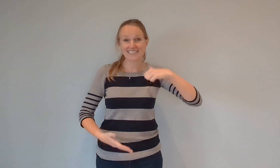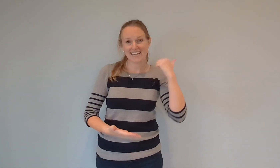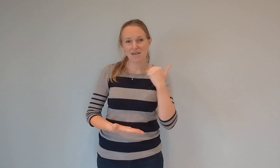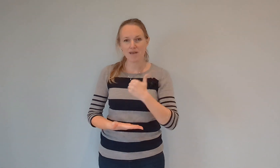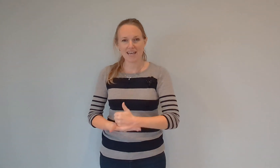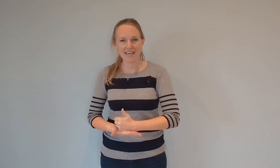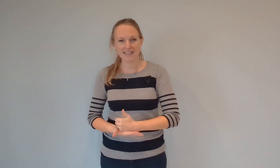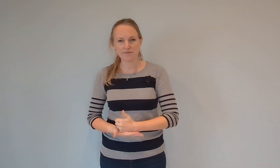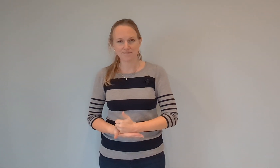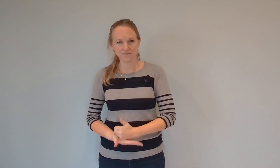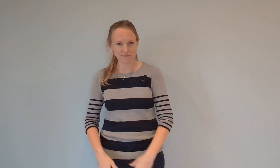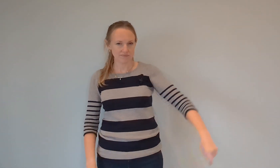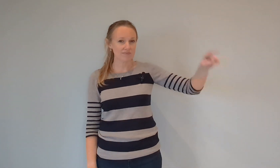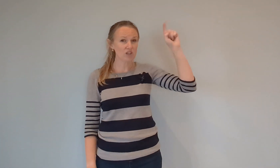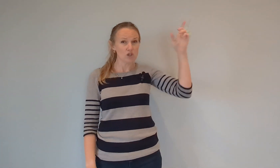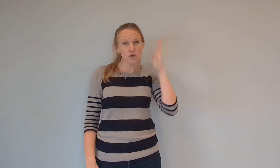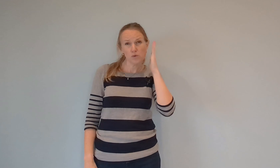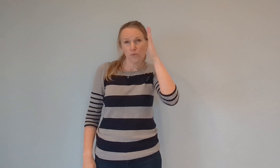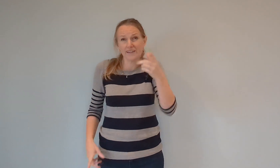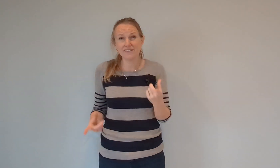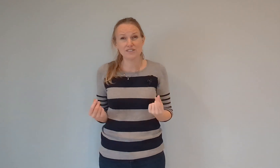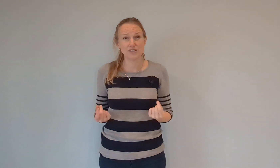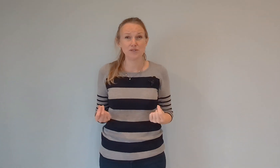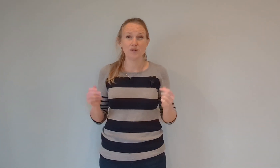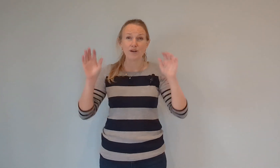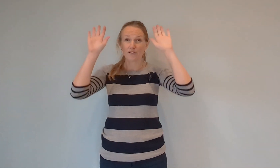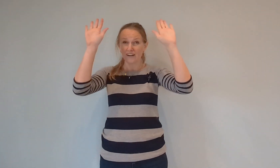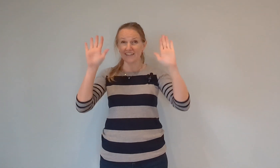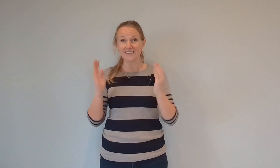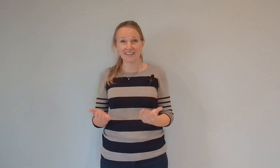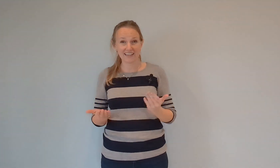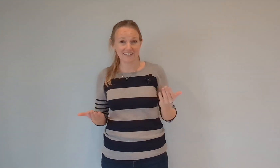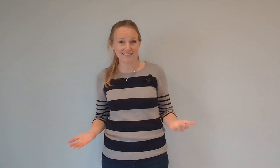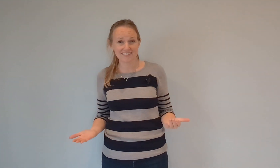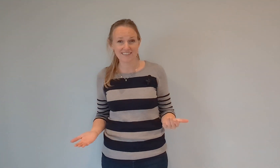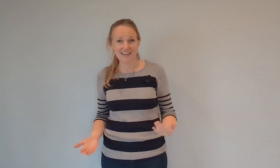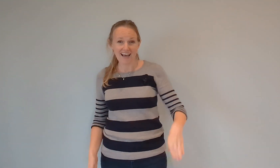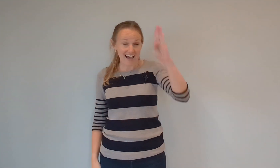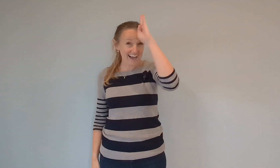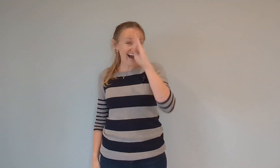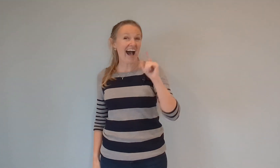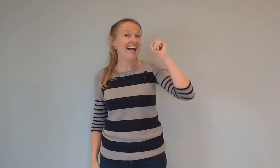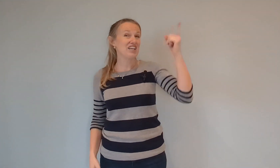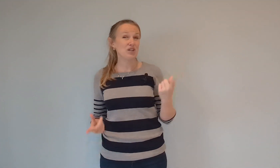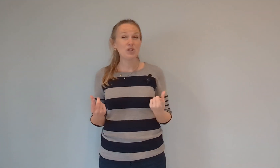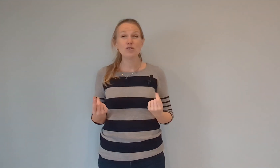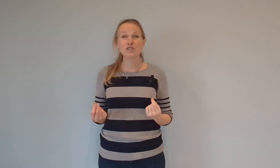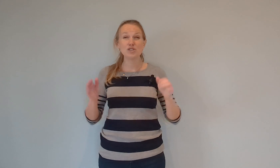and amen. You will do great things. God, you